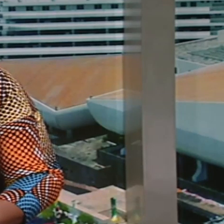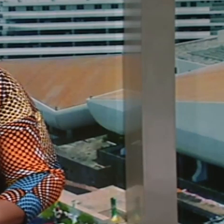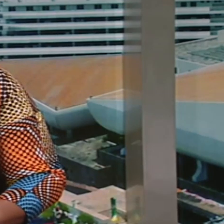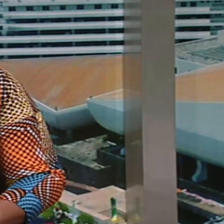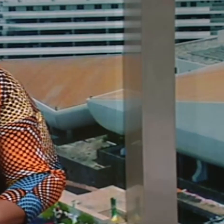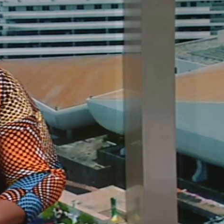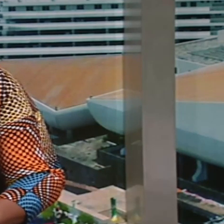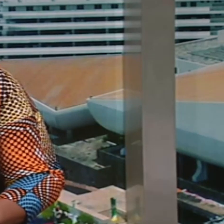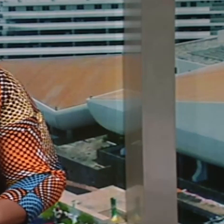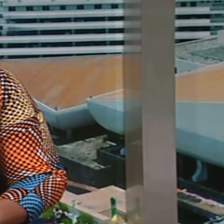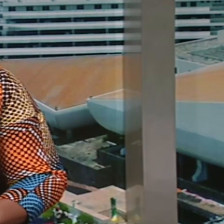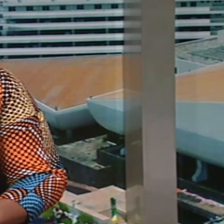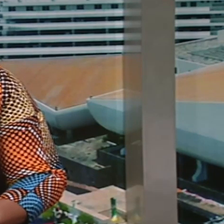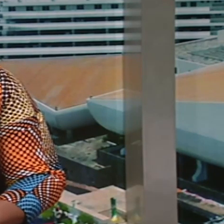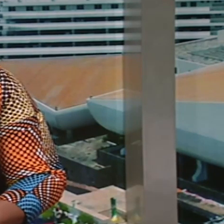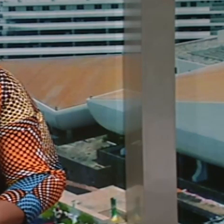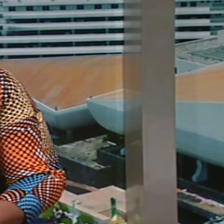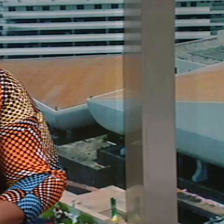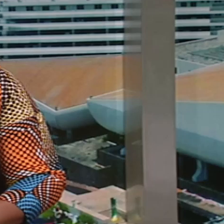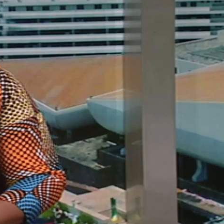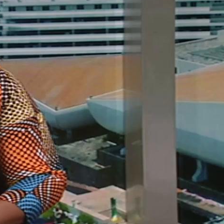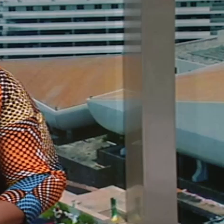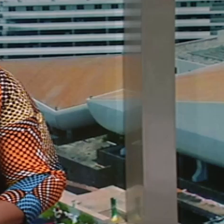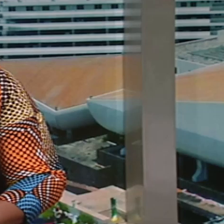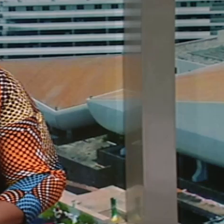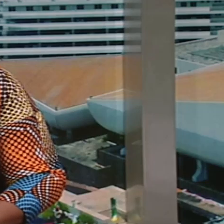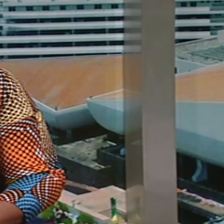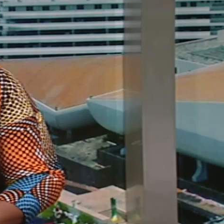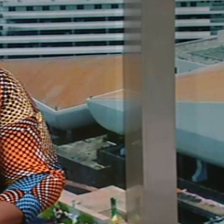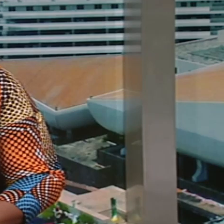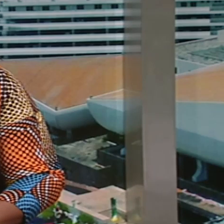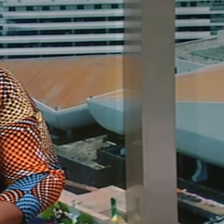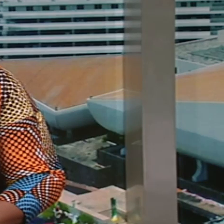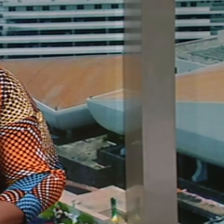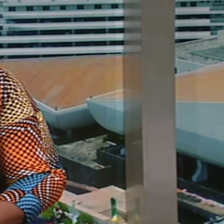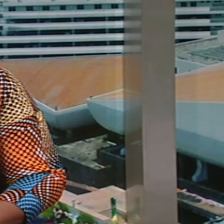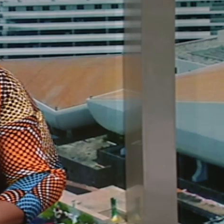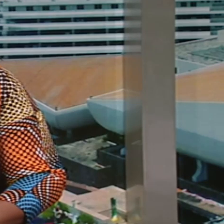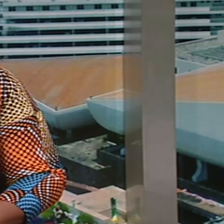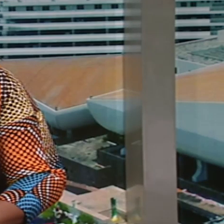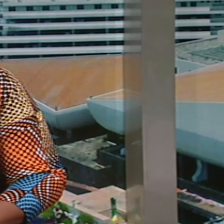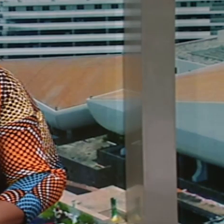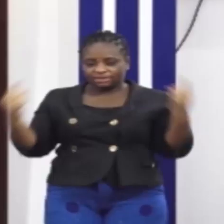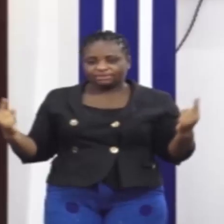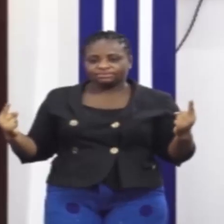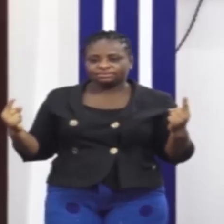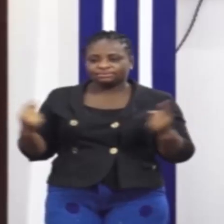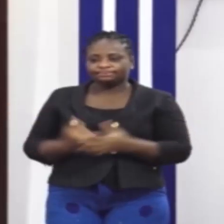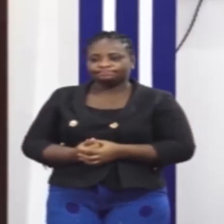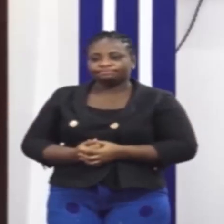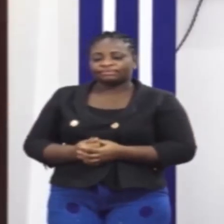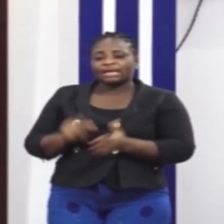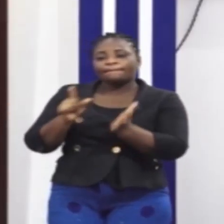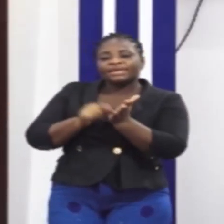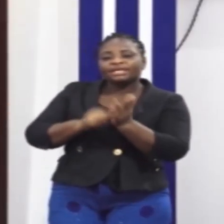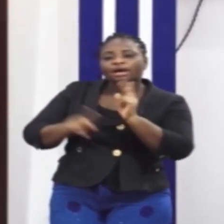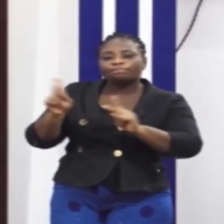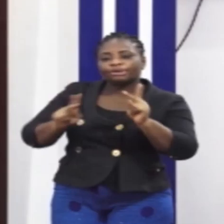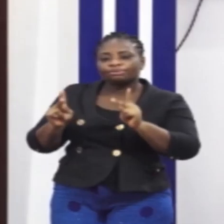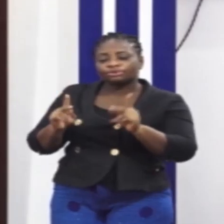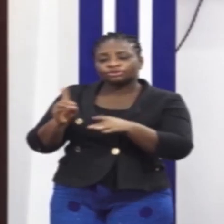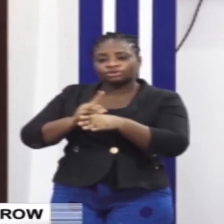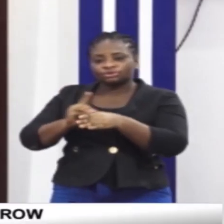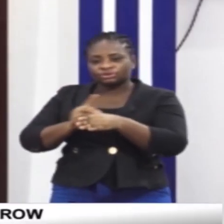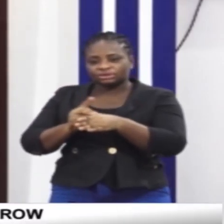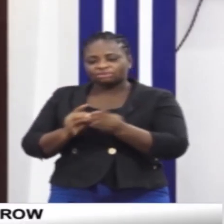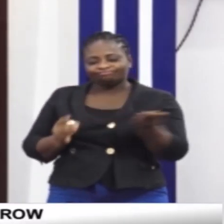indicated the media is exempted, but staff must have proper identification. Media practitioners on duty are advised